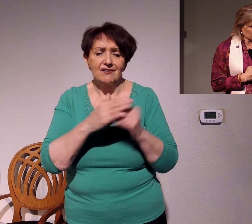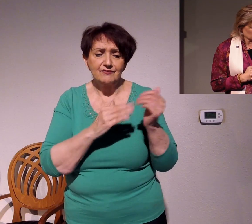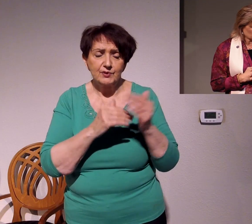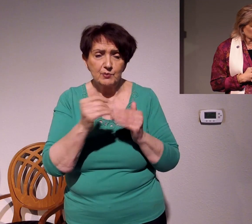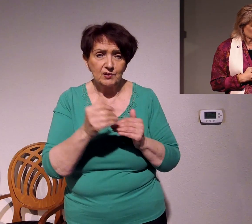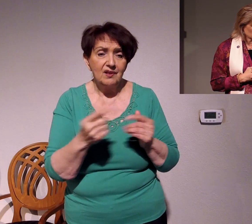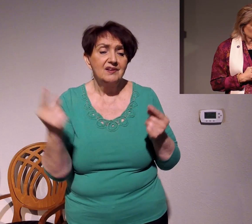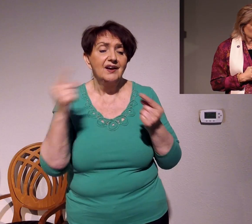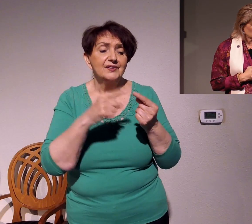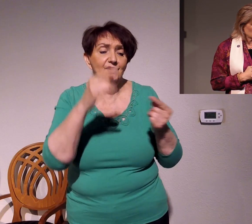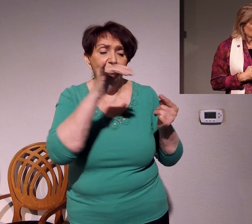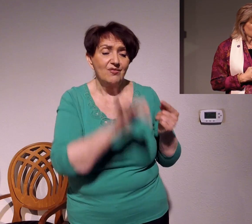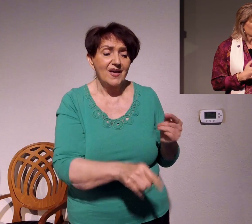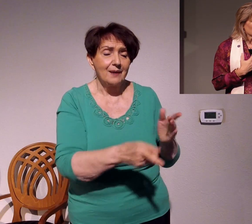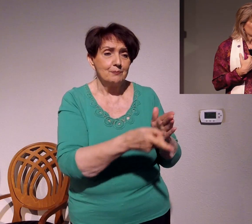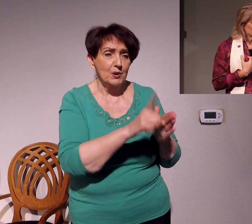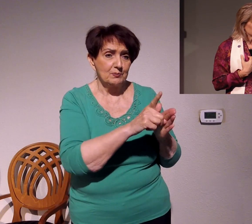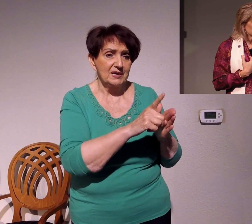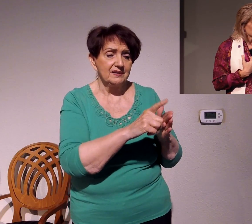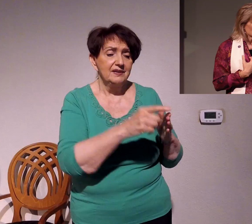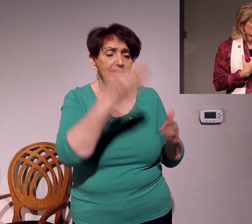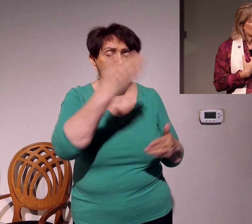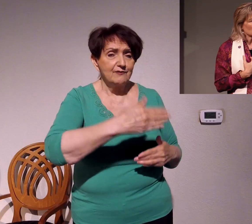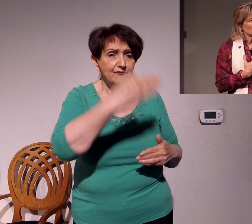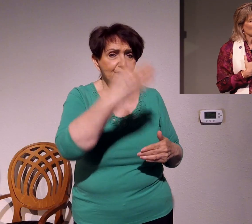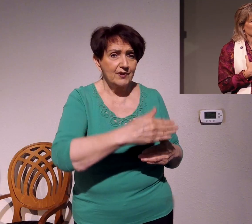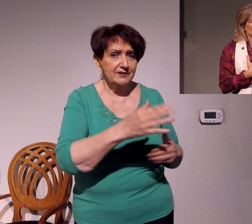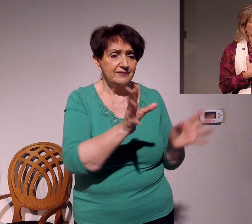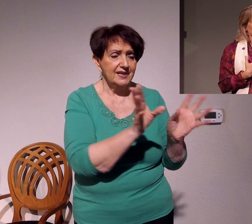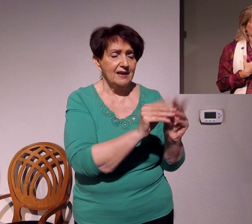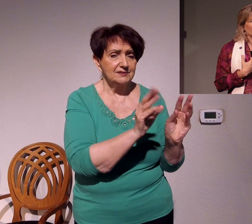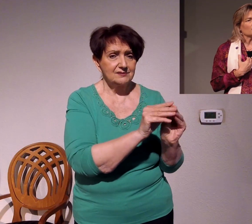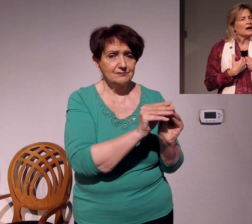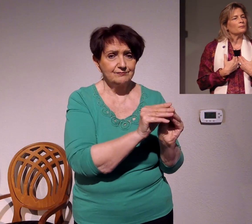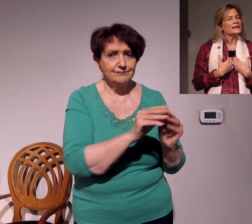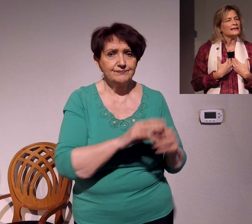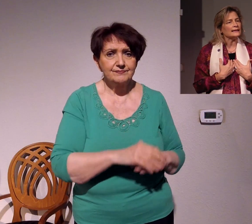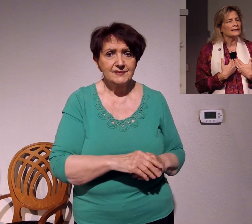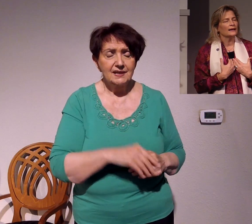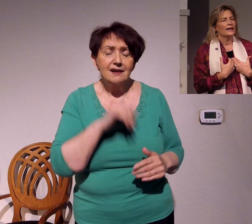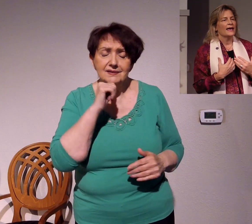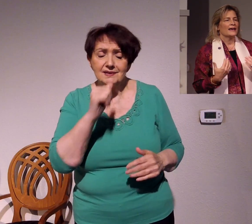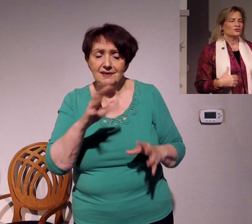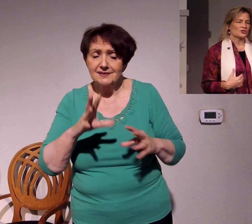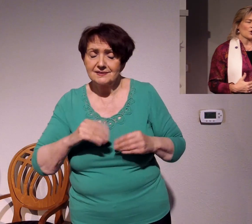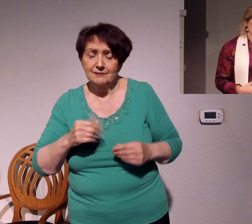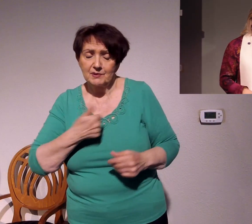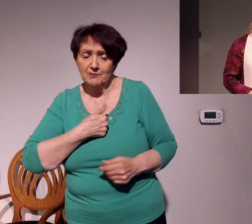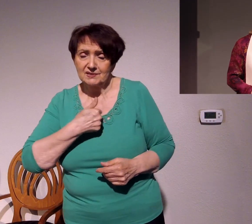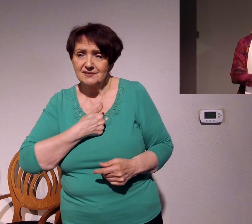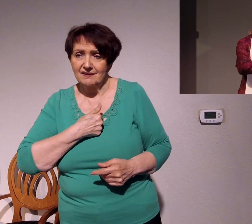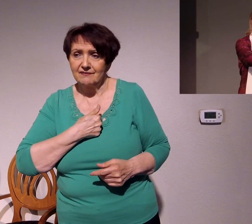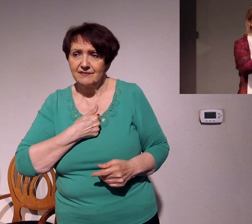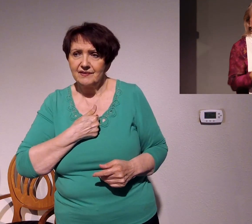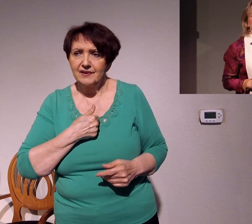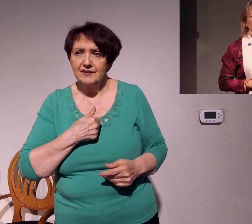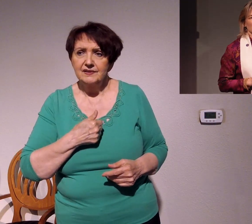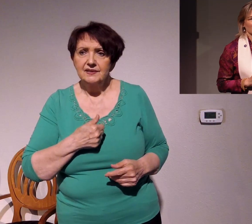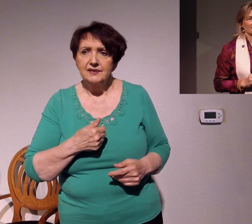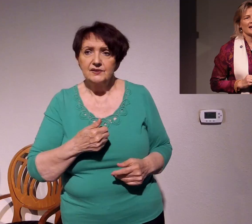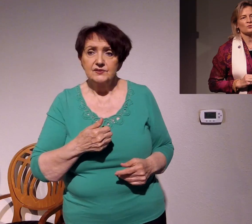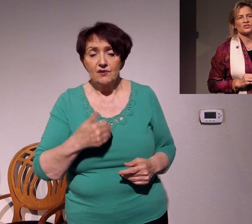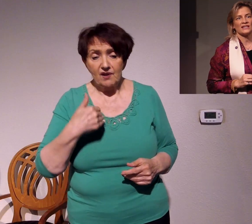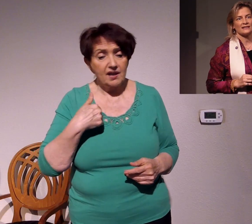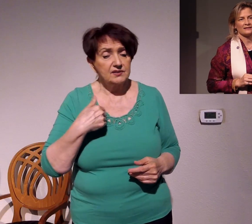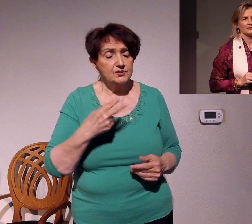moment. That I had not fully accepted something within myself about me. And so I had 2